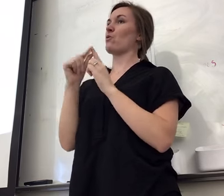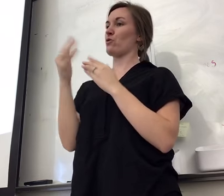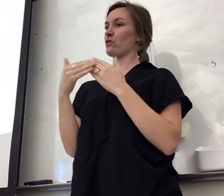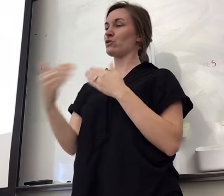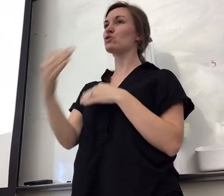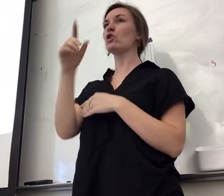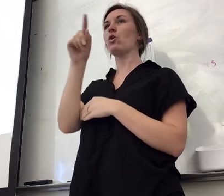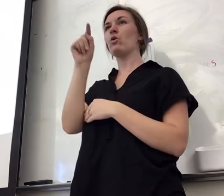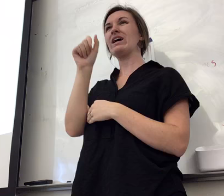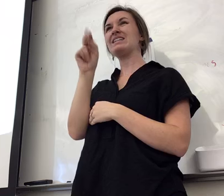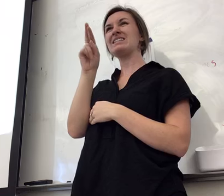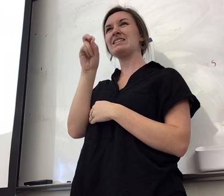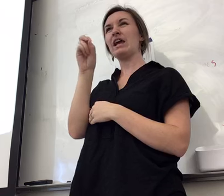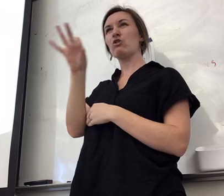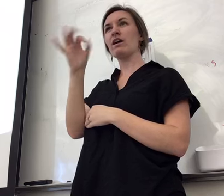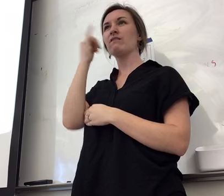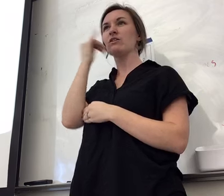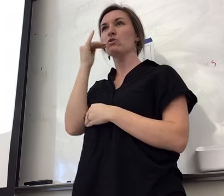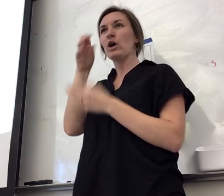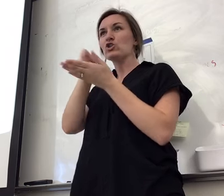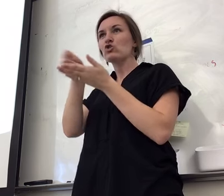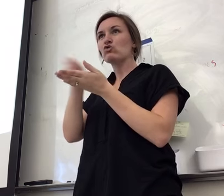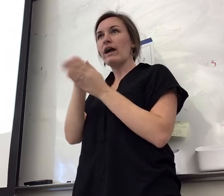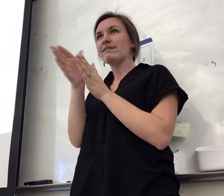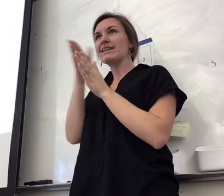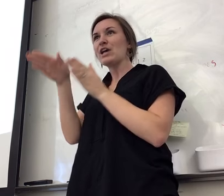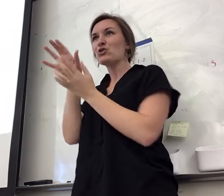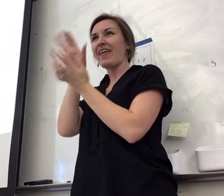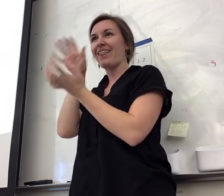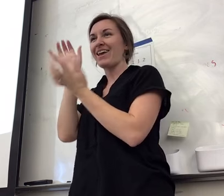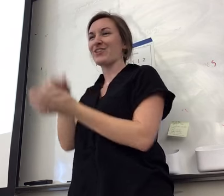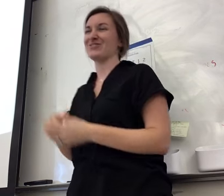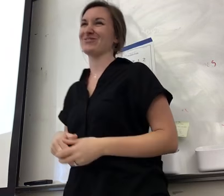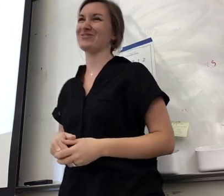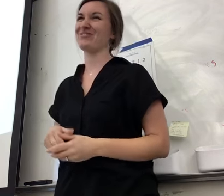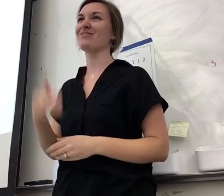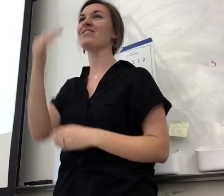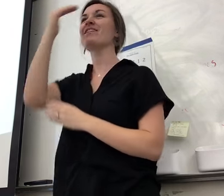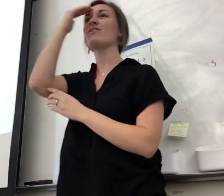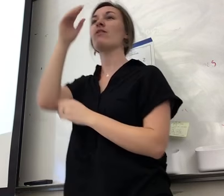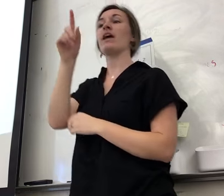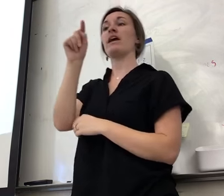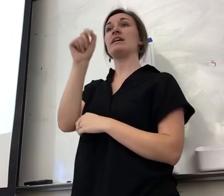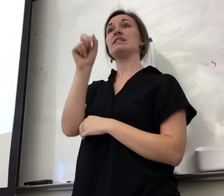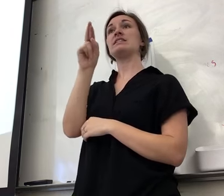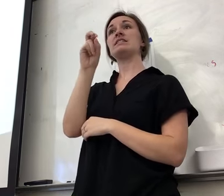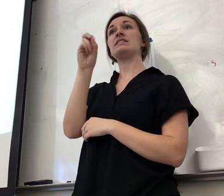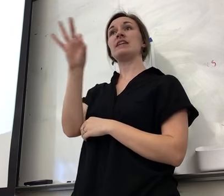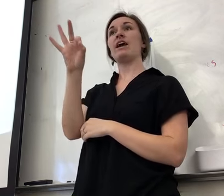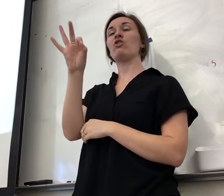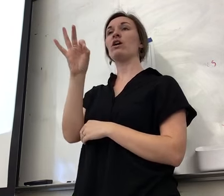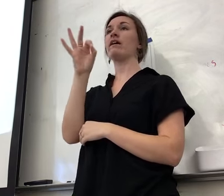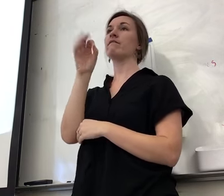you want to write this next to the alligator, know that a tariff is a tax